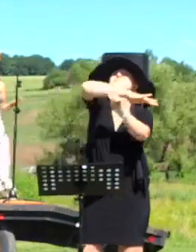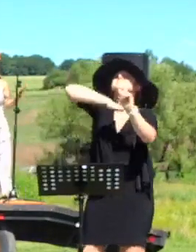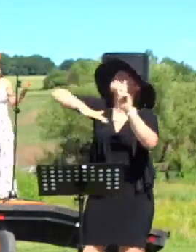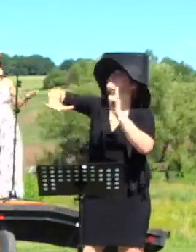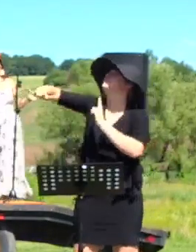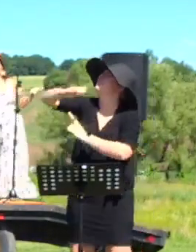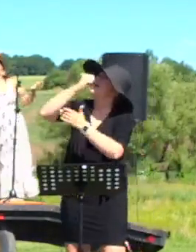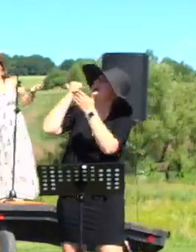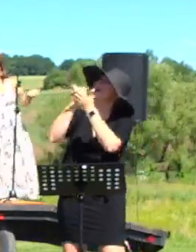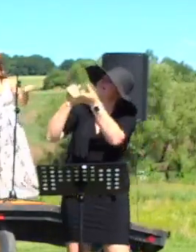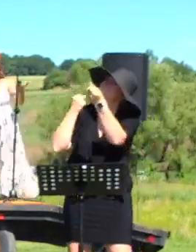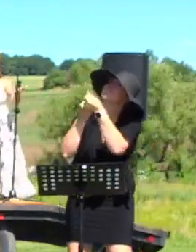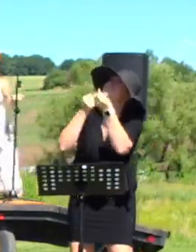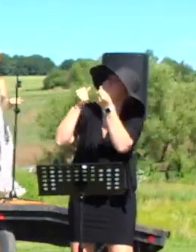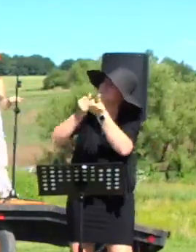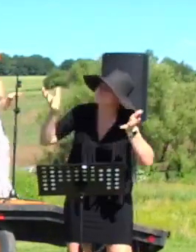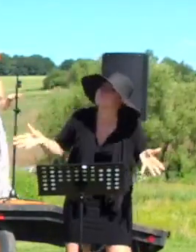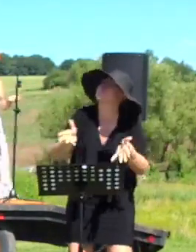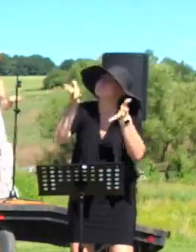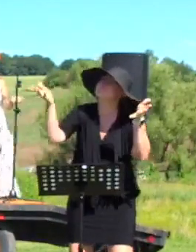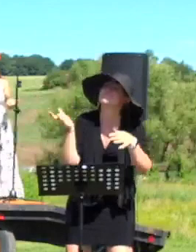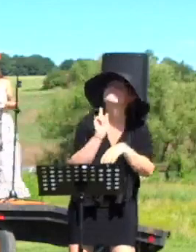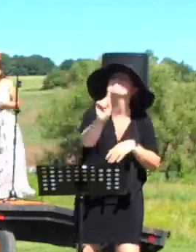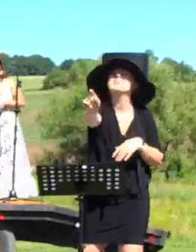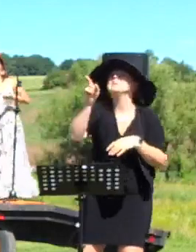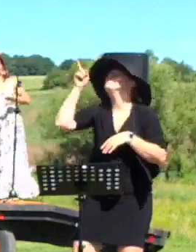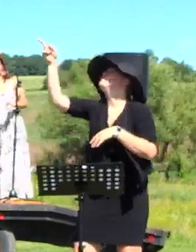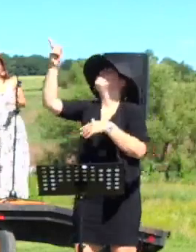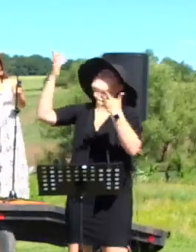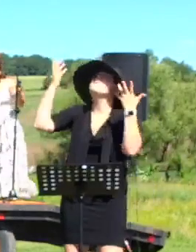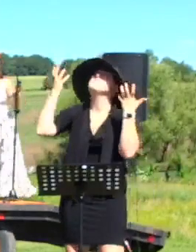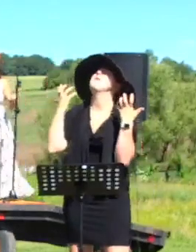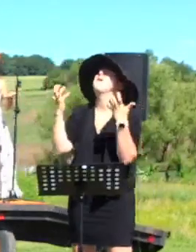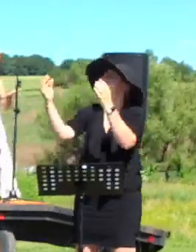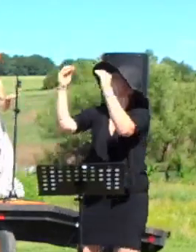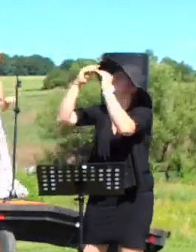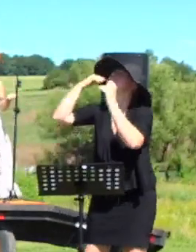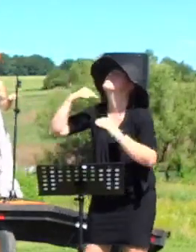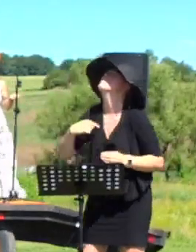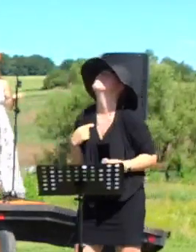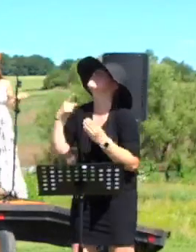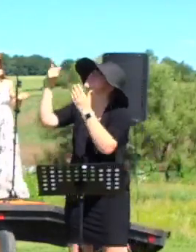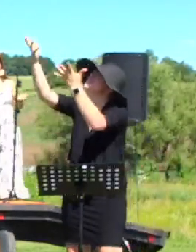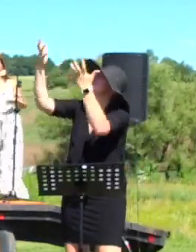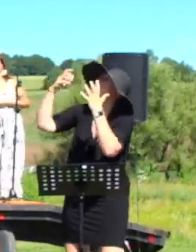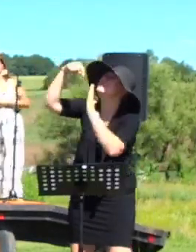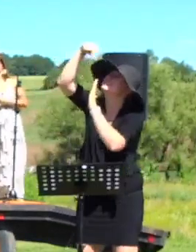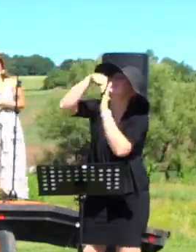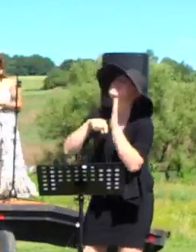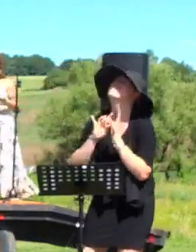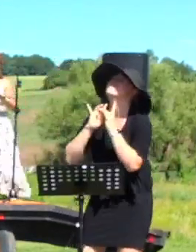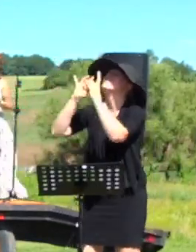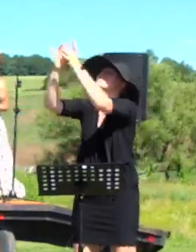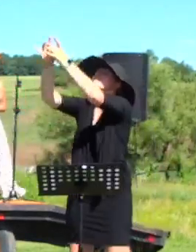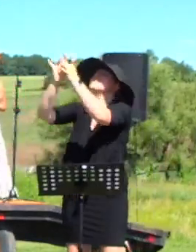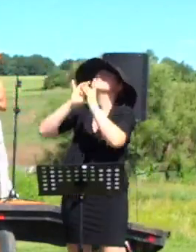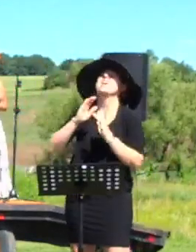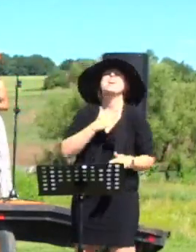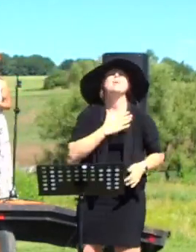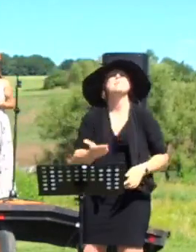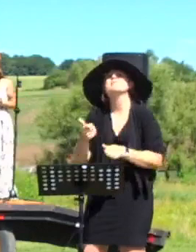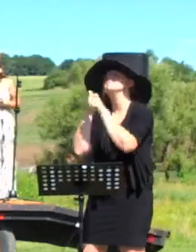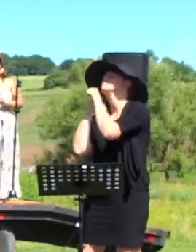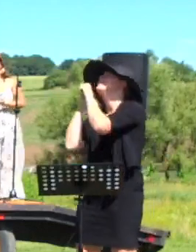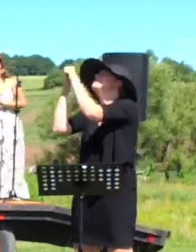mercy light the path before me. 'Cause you have called me higher. You have called